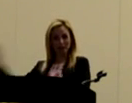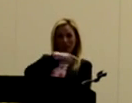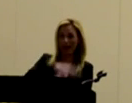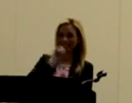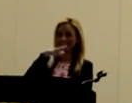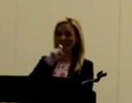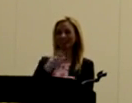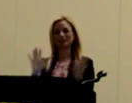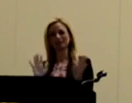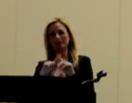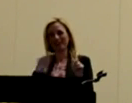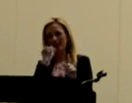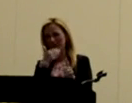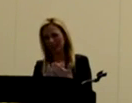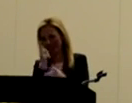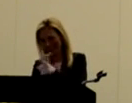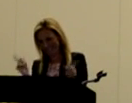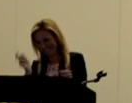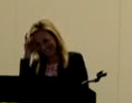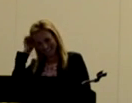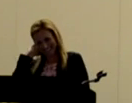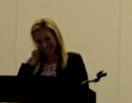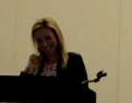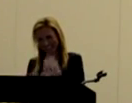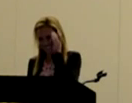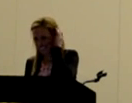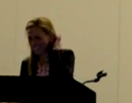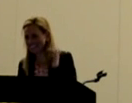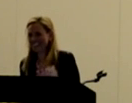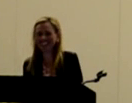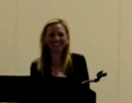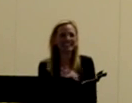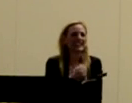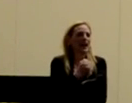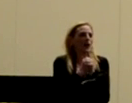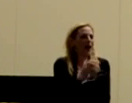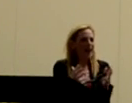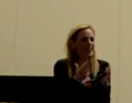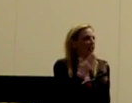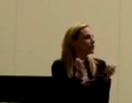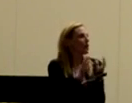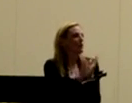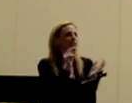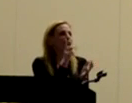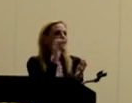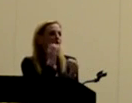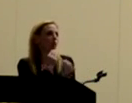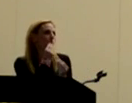almost wanted to jump on stage myself, but that would be a good idea. In any case, thank you so much for